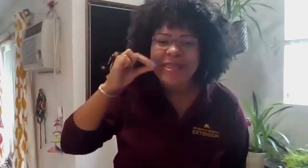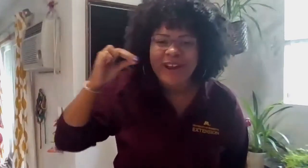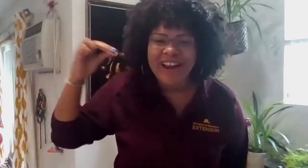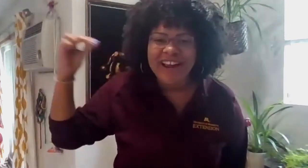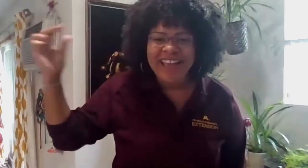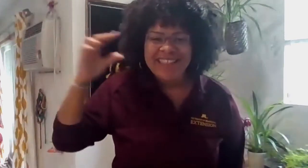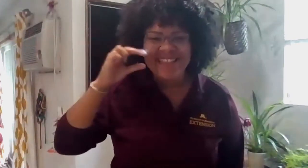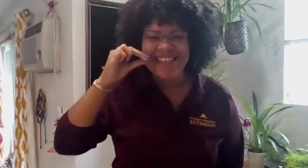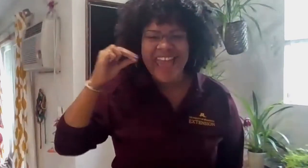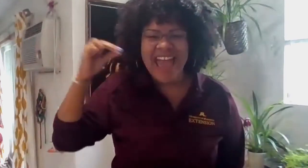whisker. This is cat.